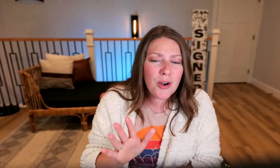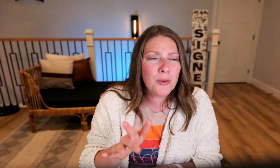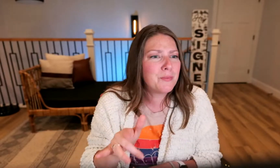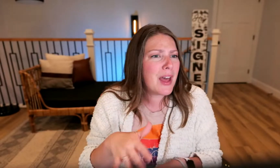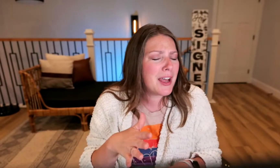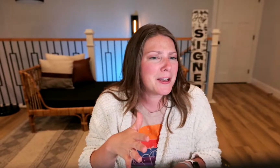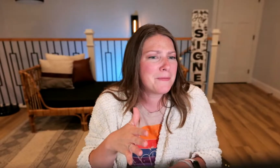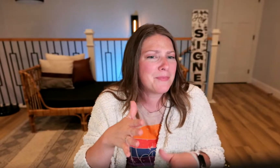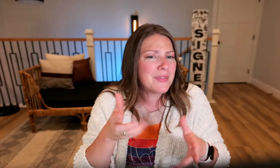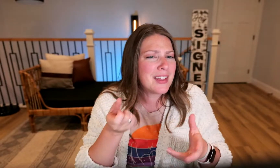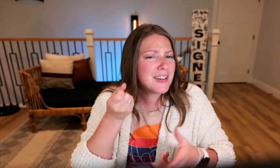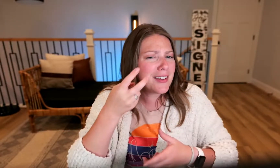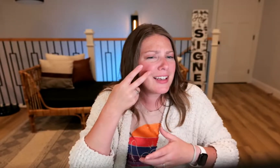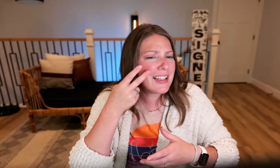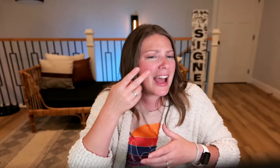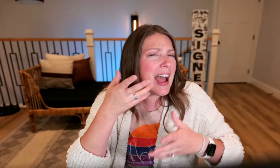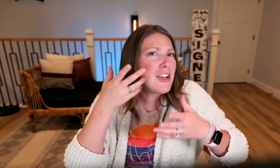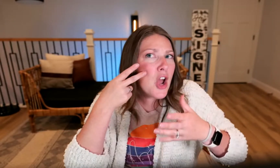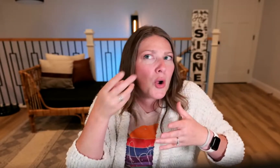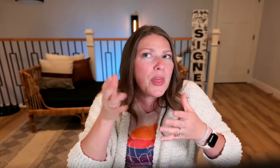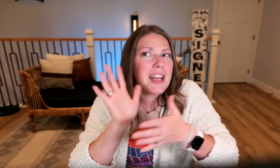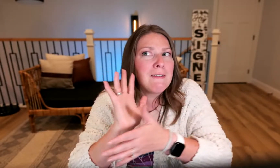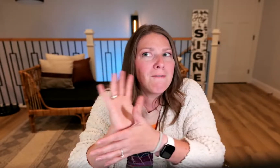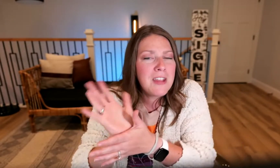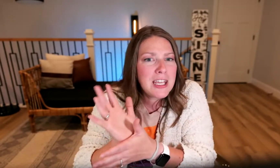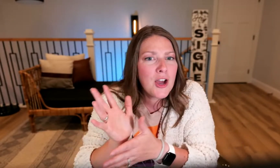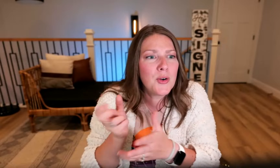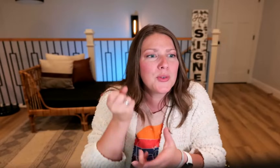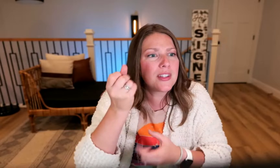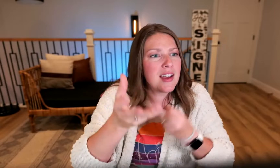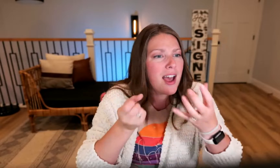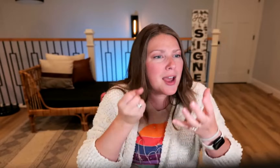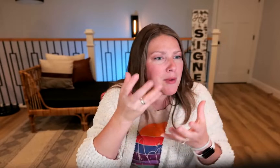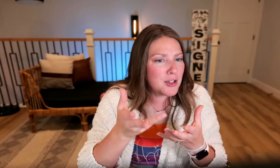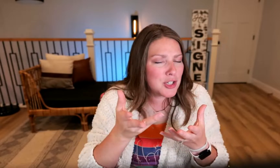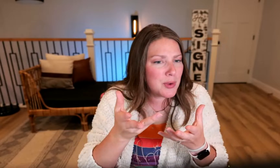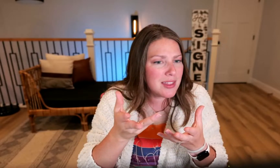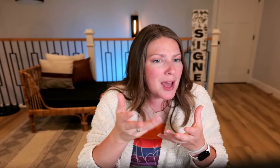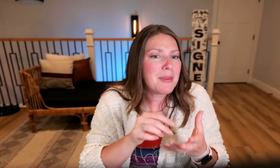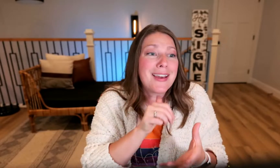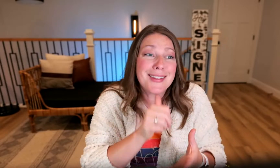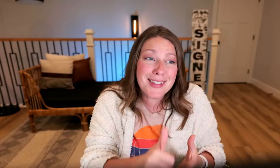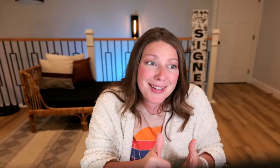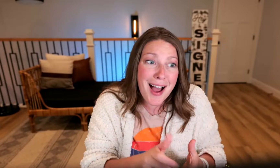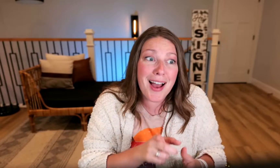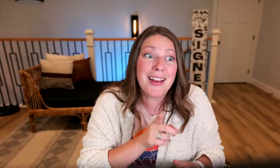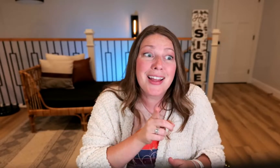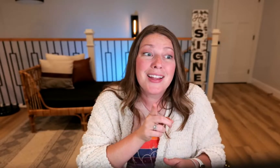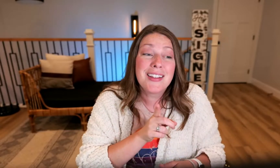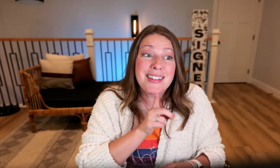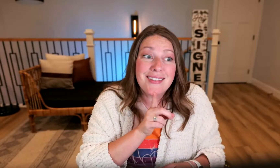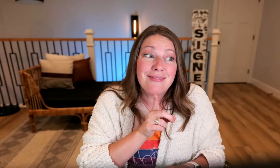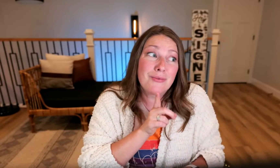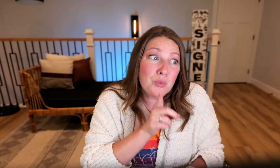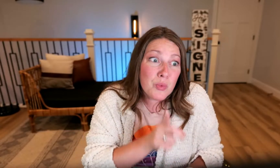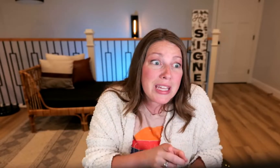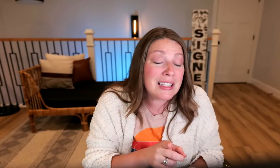So I know that in videos, I'm not doing that because it's not